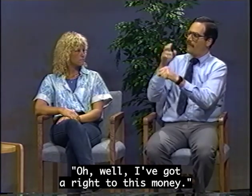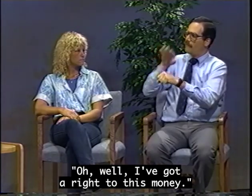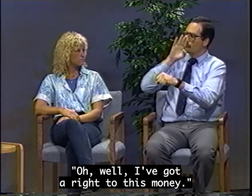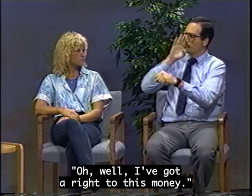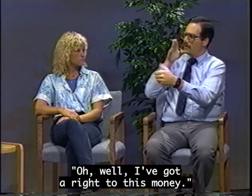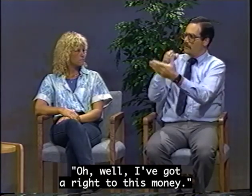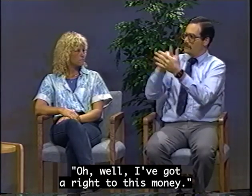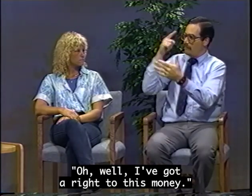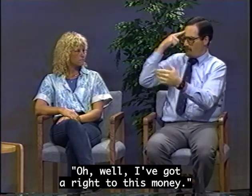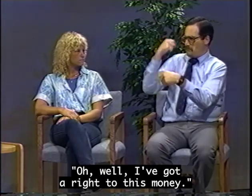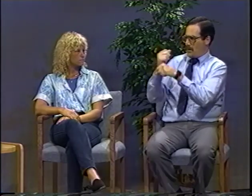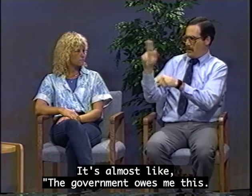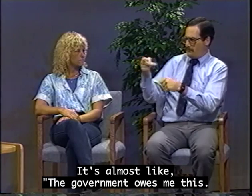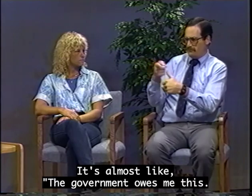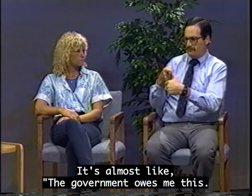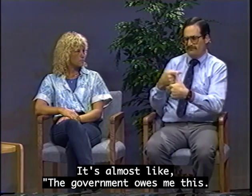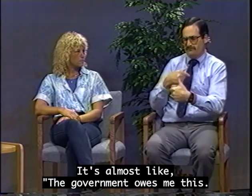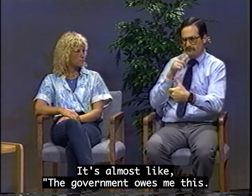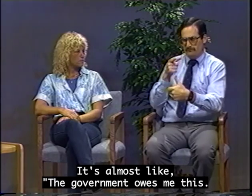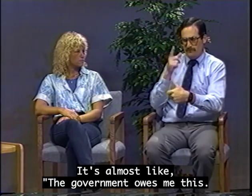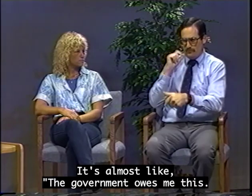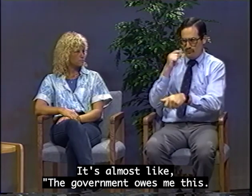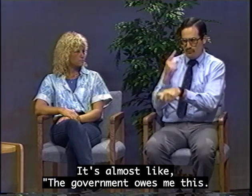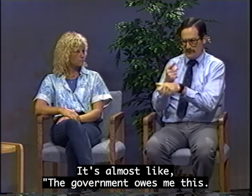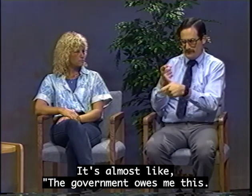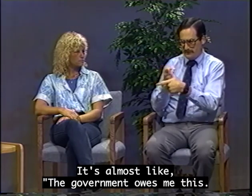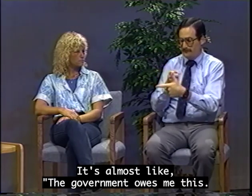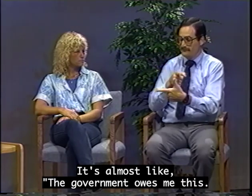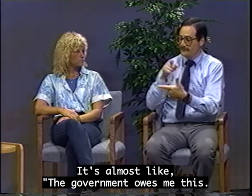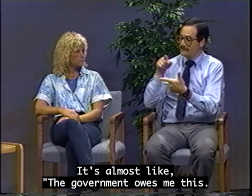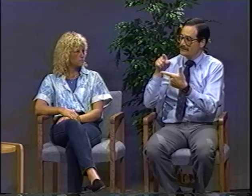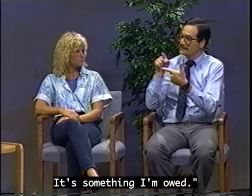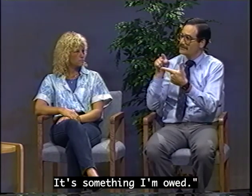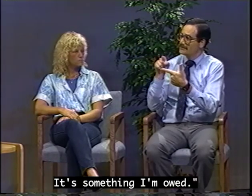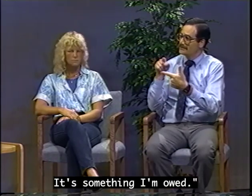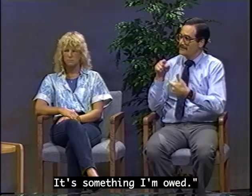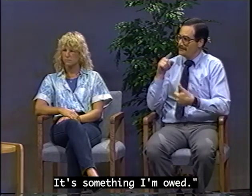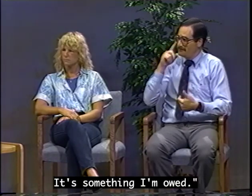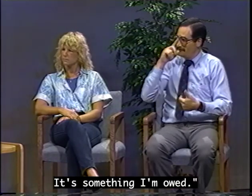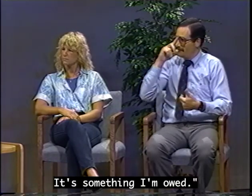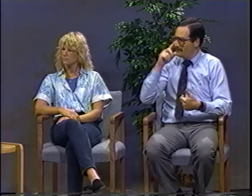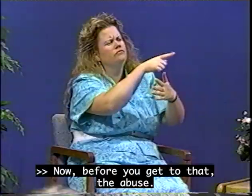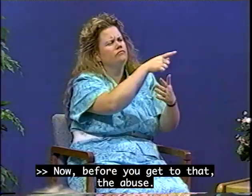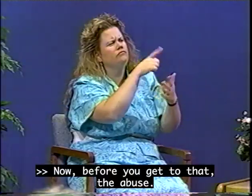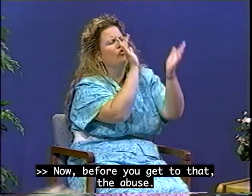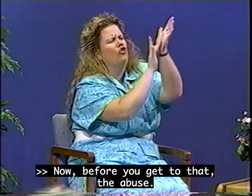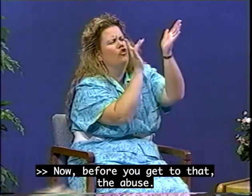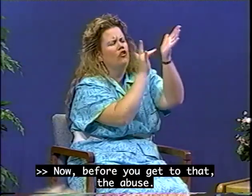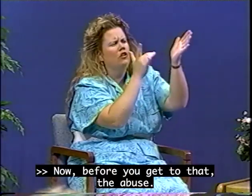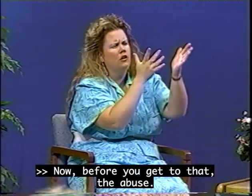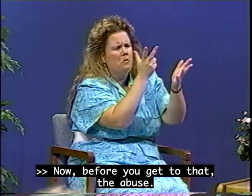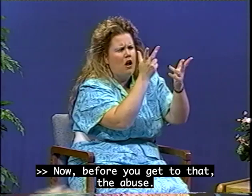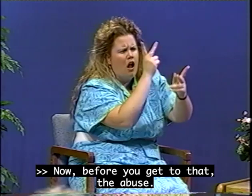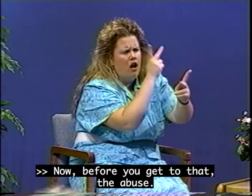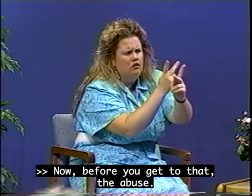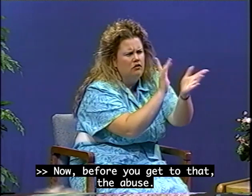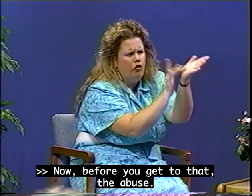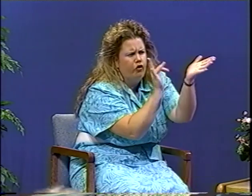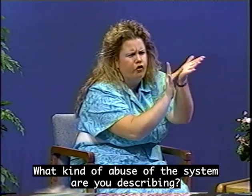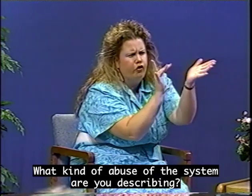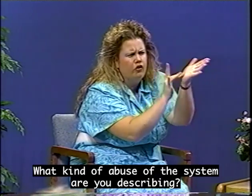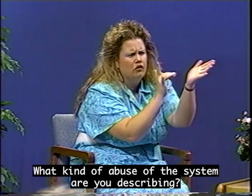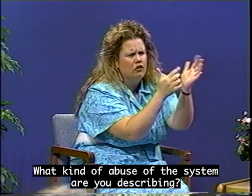oh, well, I've got a right to this money. It's almost like the government owes me this. It's something I'm owed. Now, before you get to that,